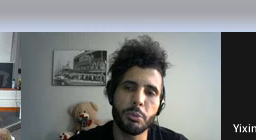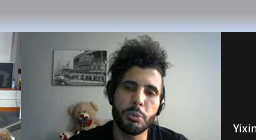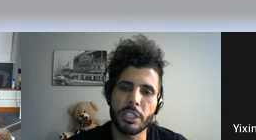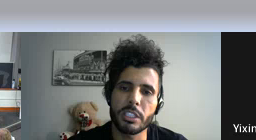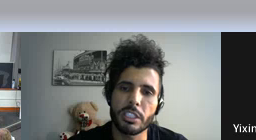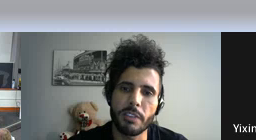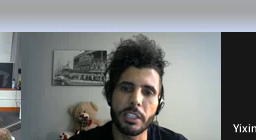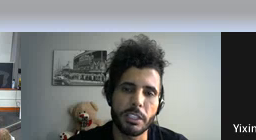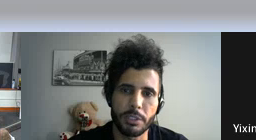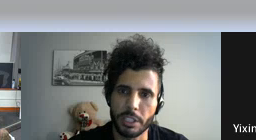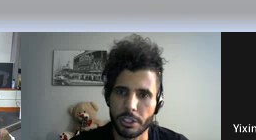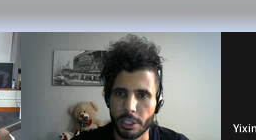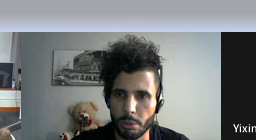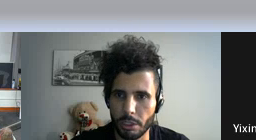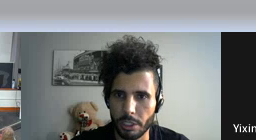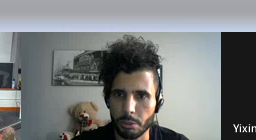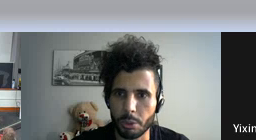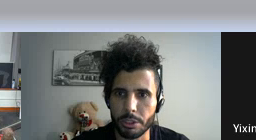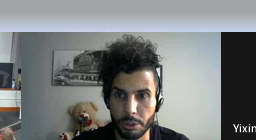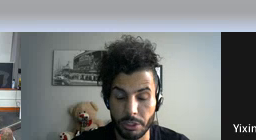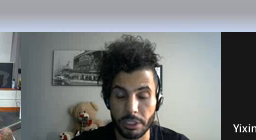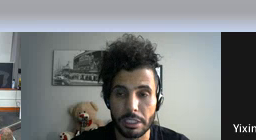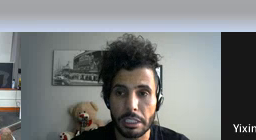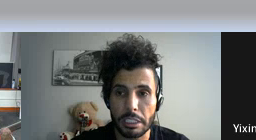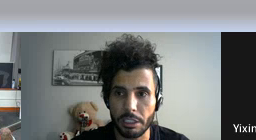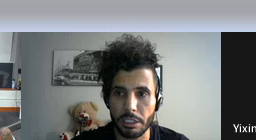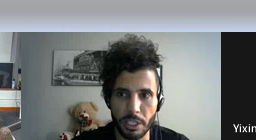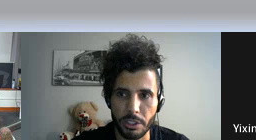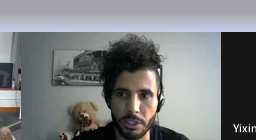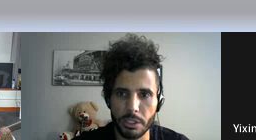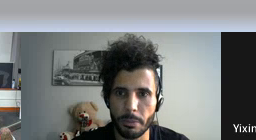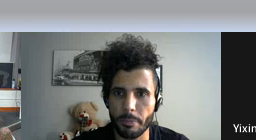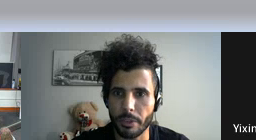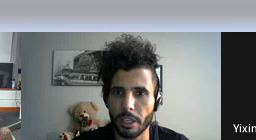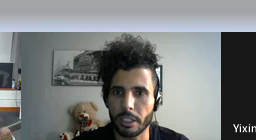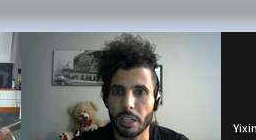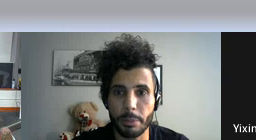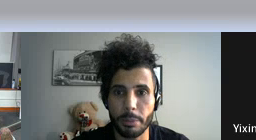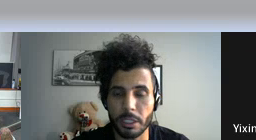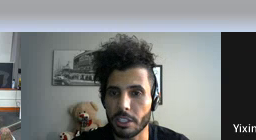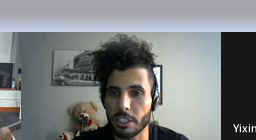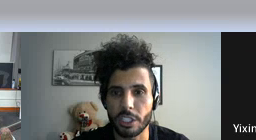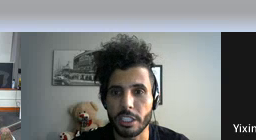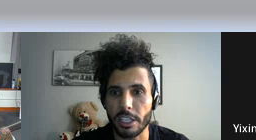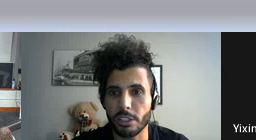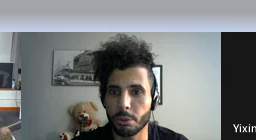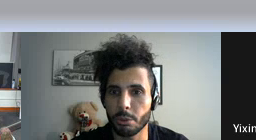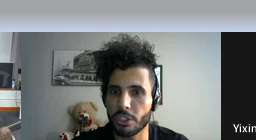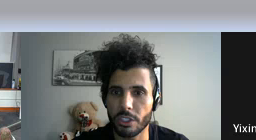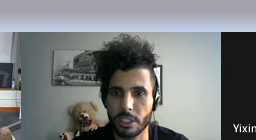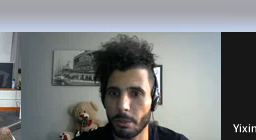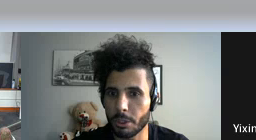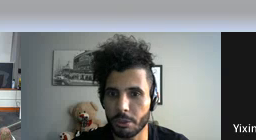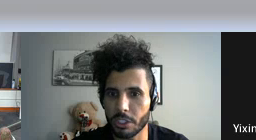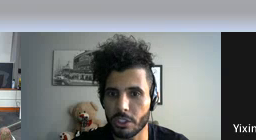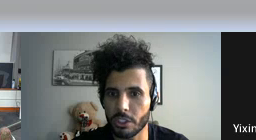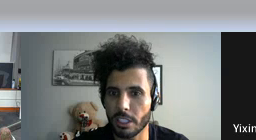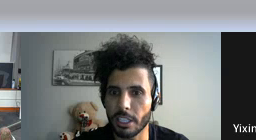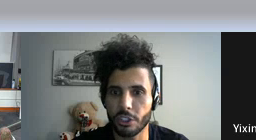we looked at 7 different areas. We looked at word order in declarative sentences, topicalization, yes/no questions, WH questions, negation,